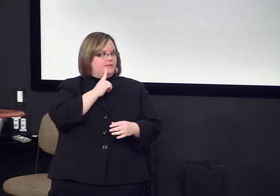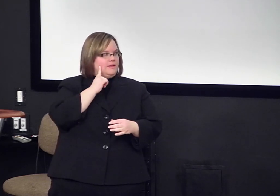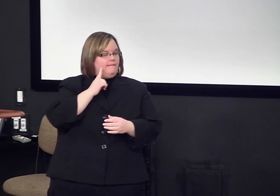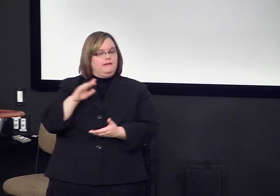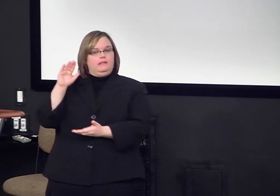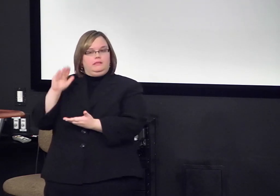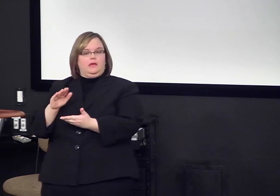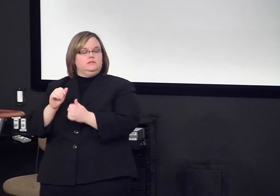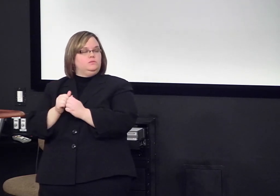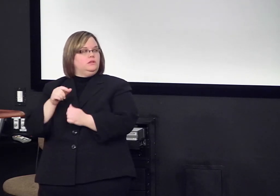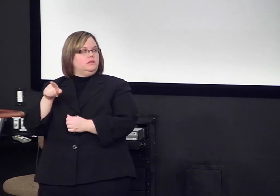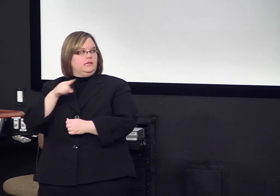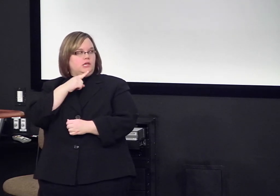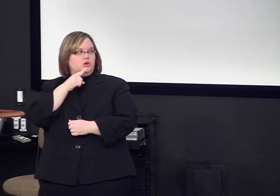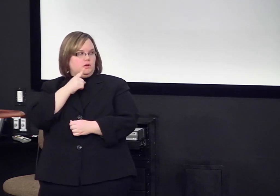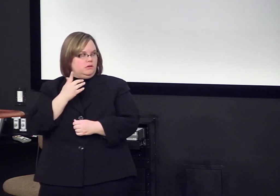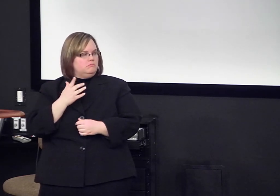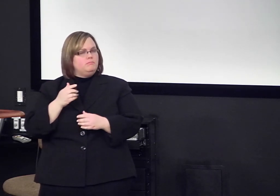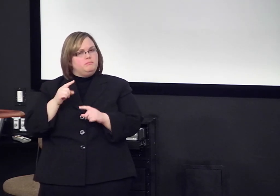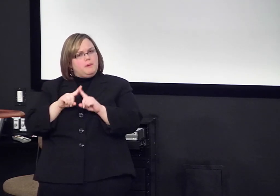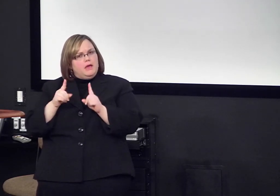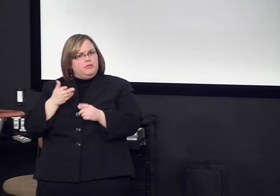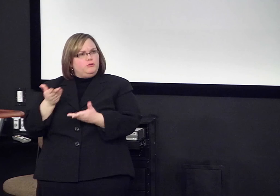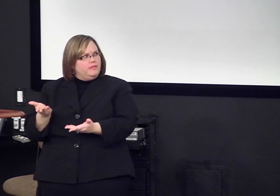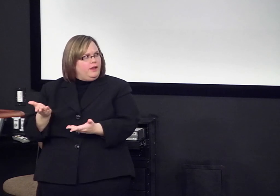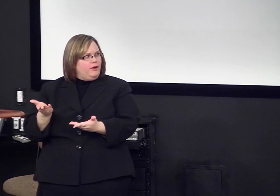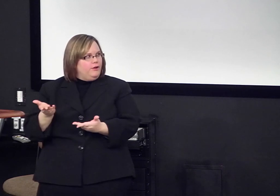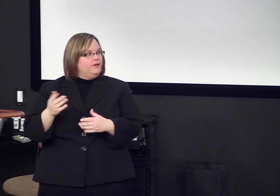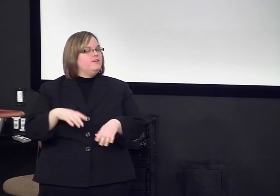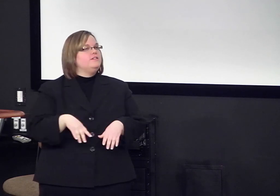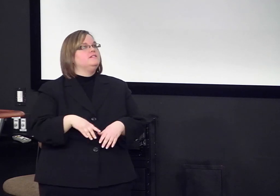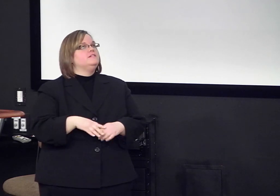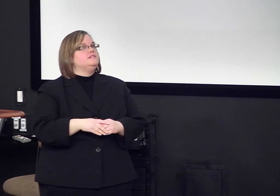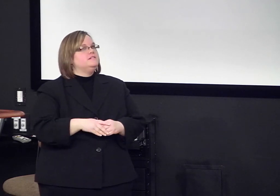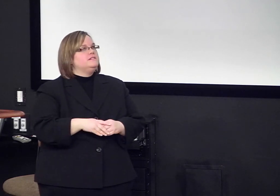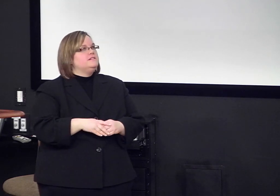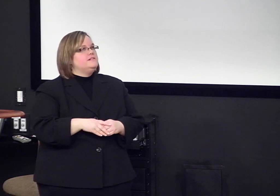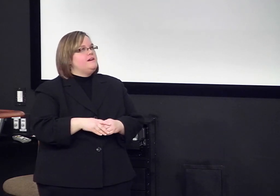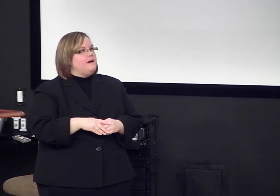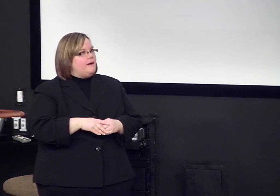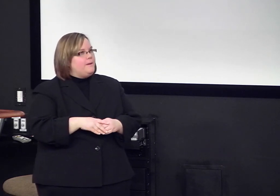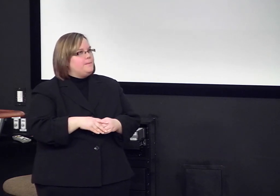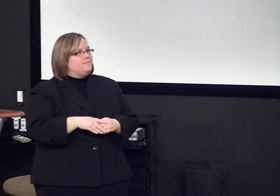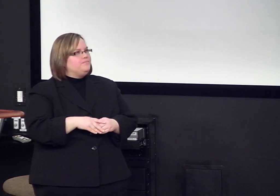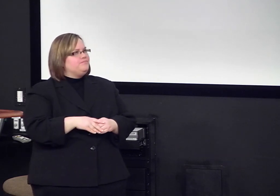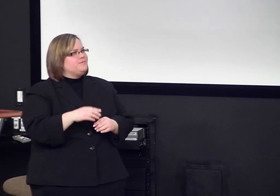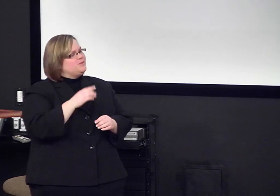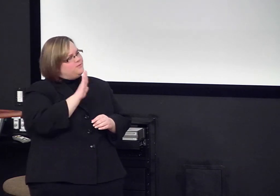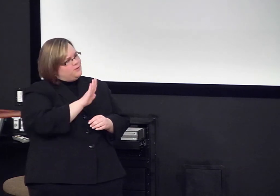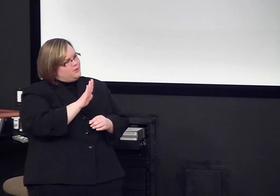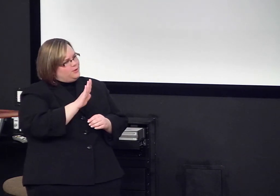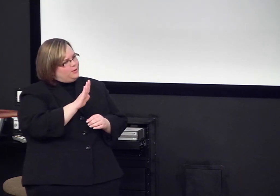were a lot more footing shifts and direct communication with deaf callers than there were with hearing callers.